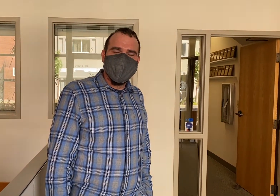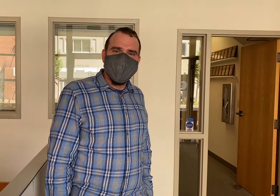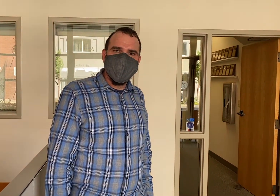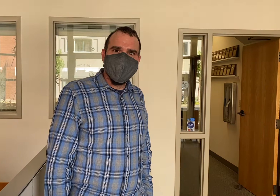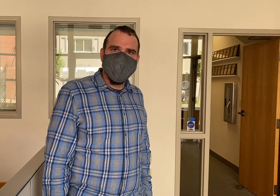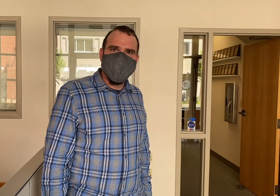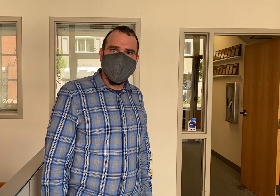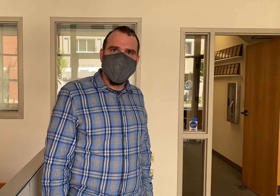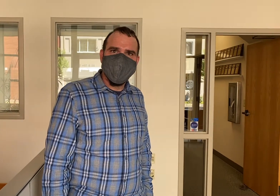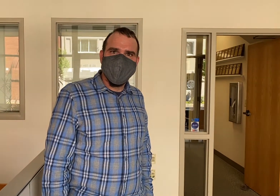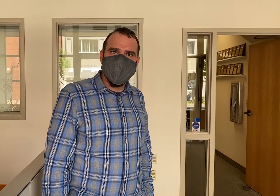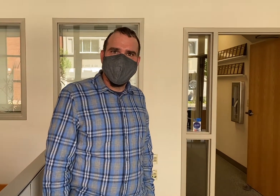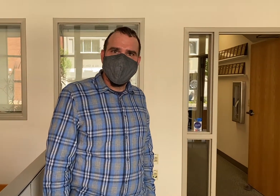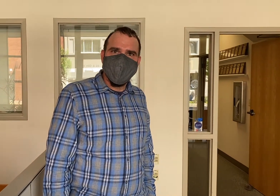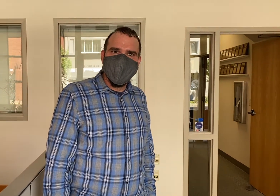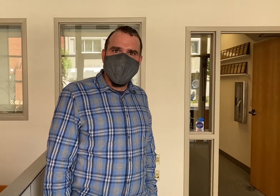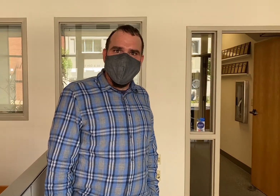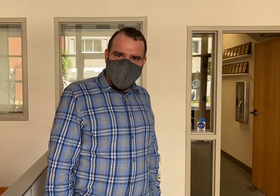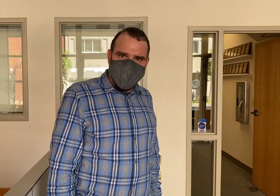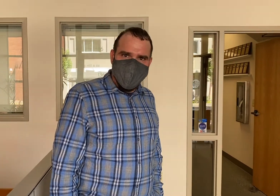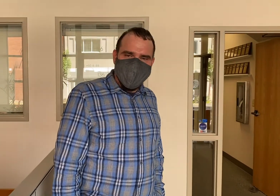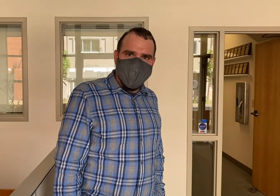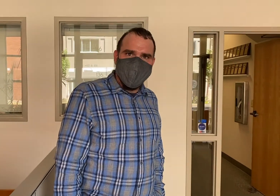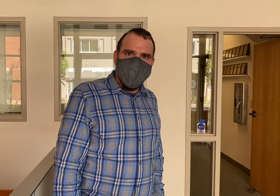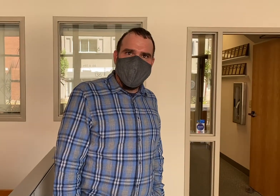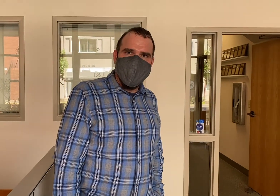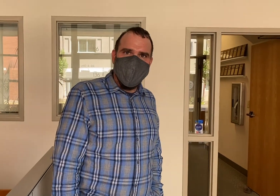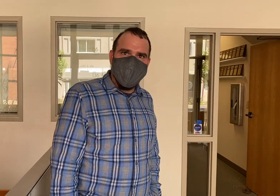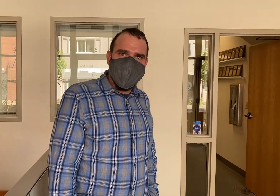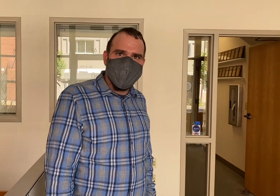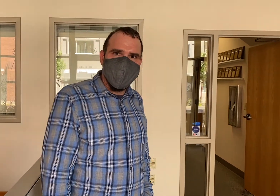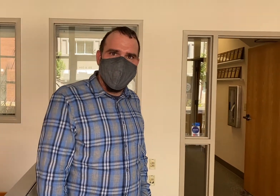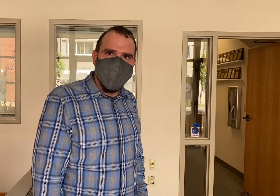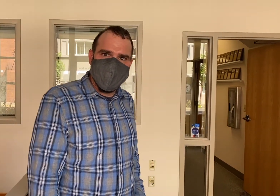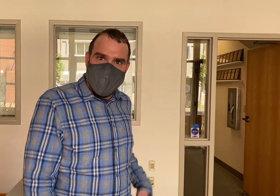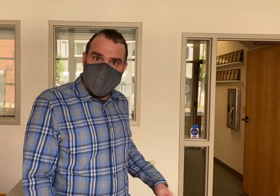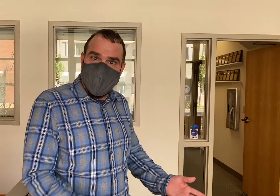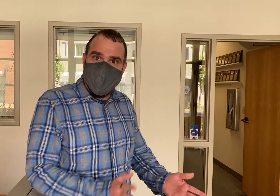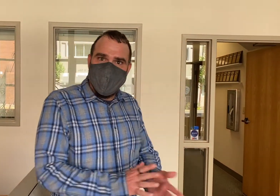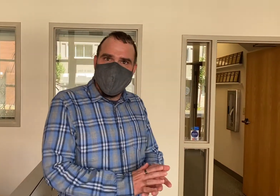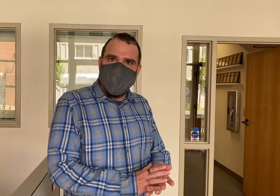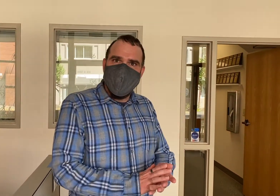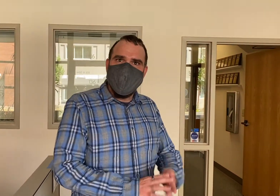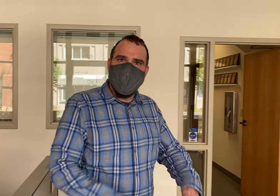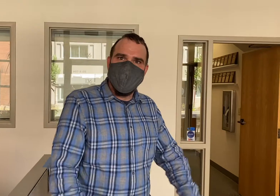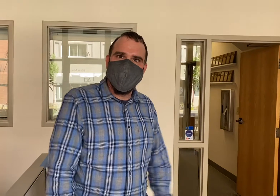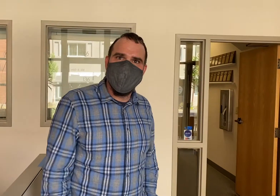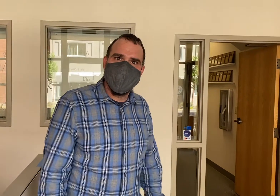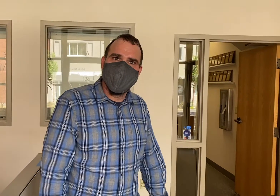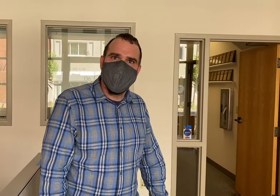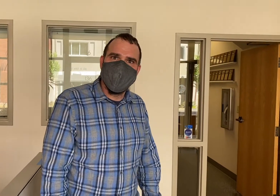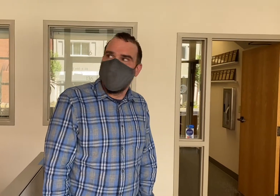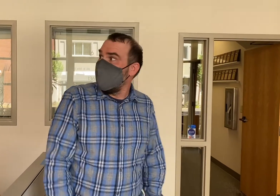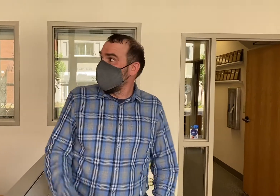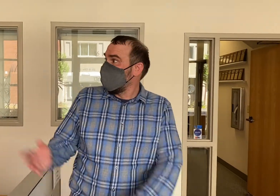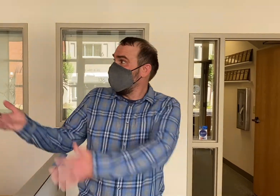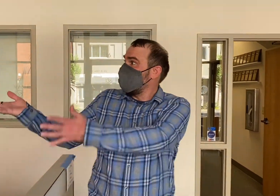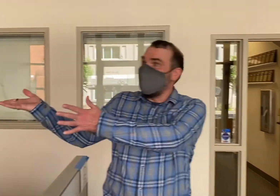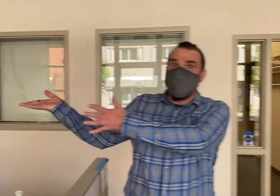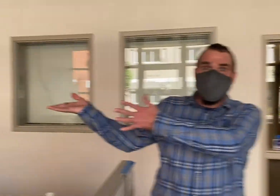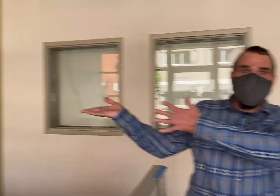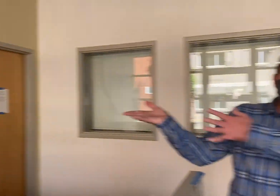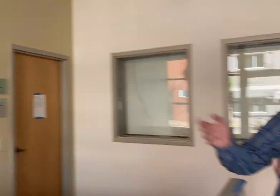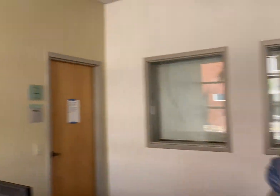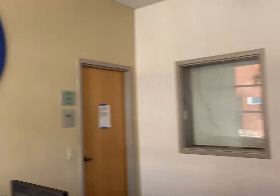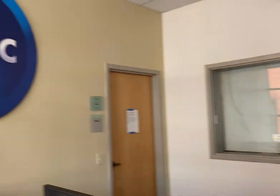broadcast on the radio. So take it away. All right, well, thank you very much for stopping by and coming in here. This is, of course,